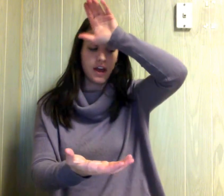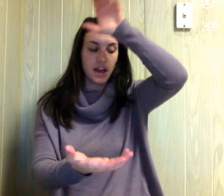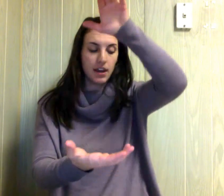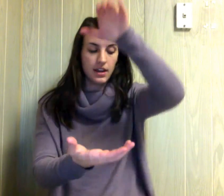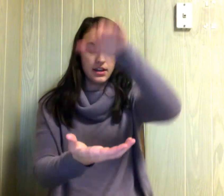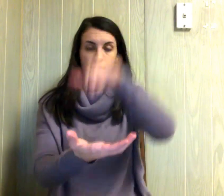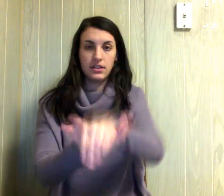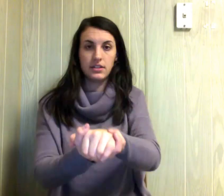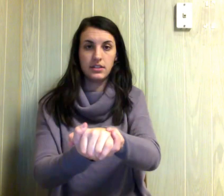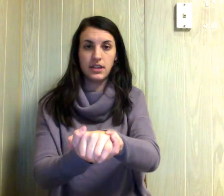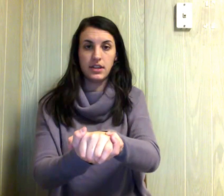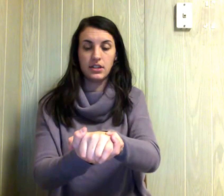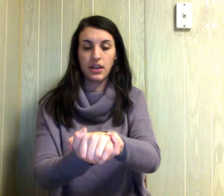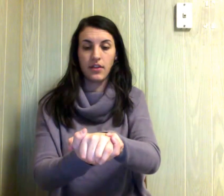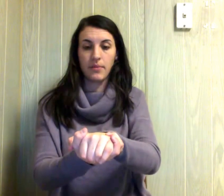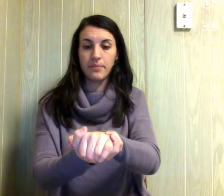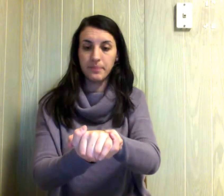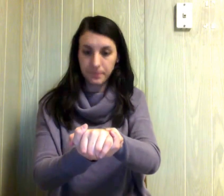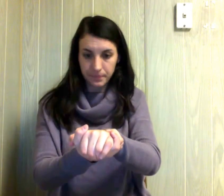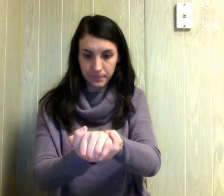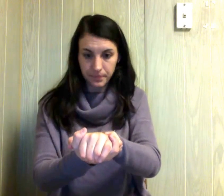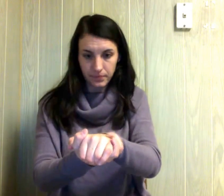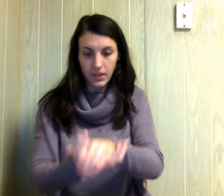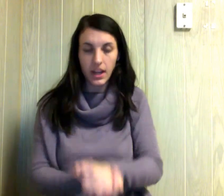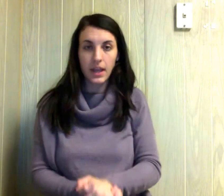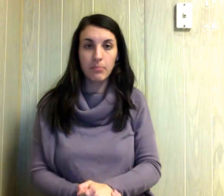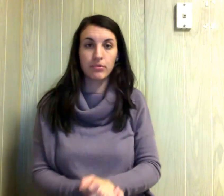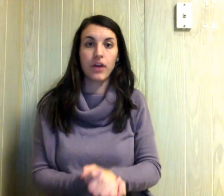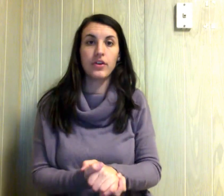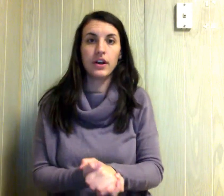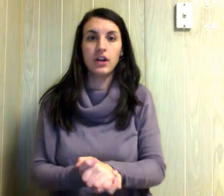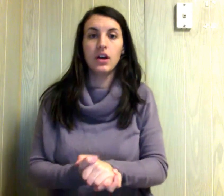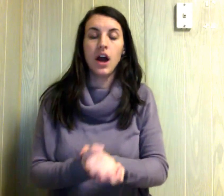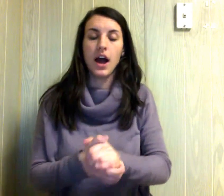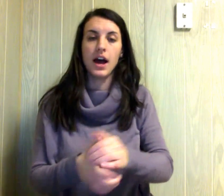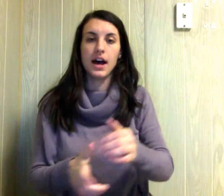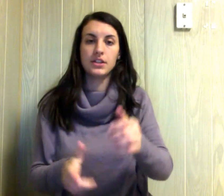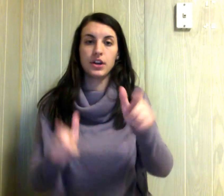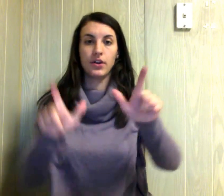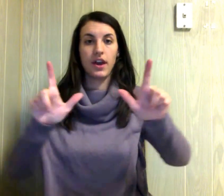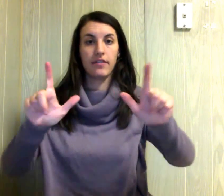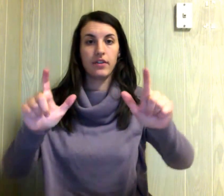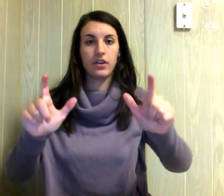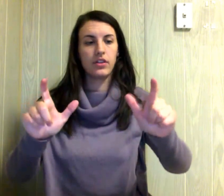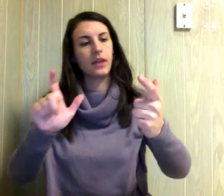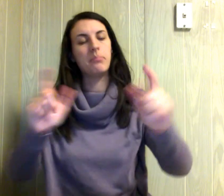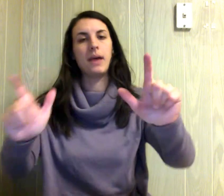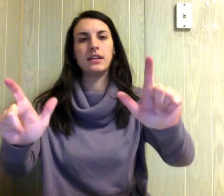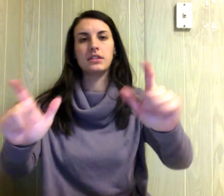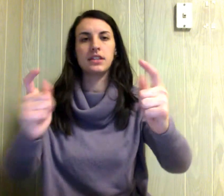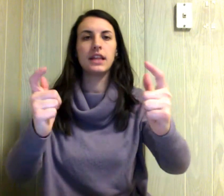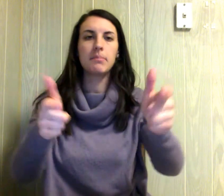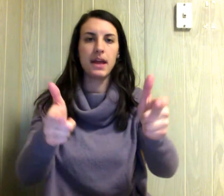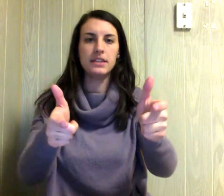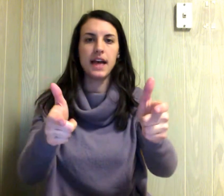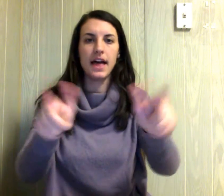forehead, down to the other one. Okay, brother, so you have like slightly bent